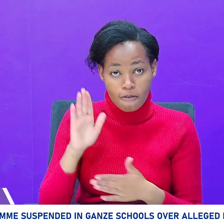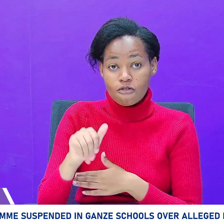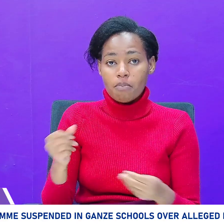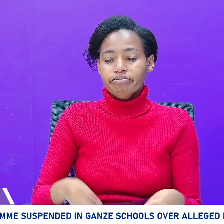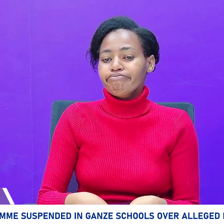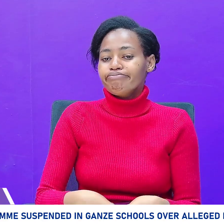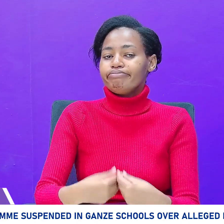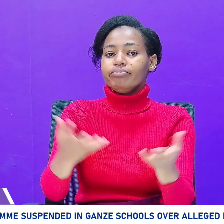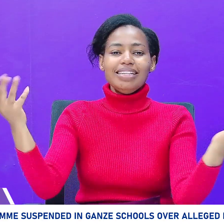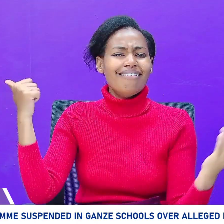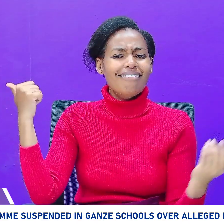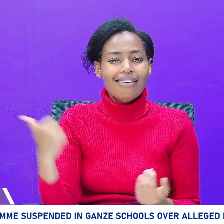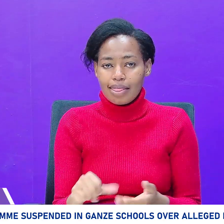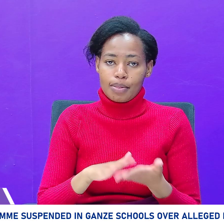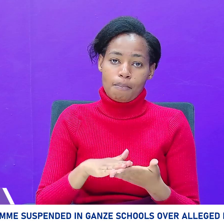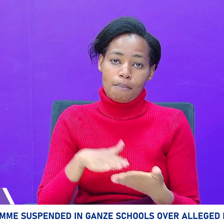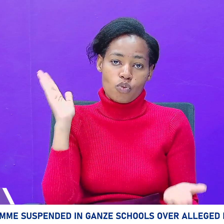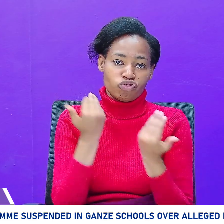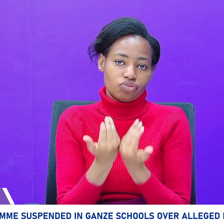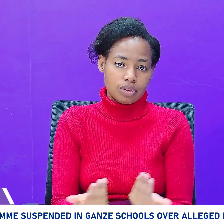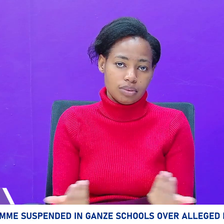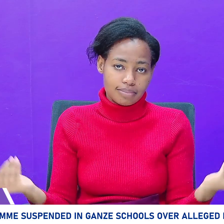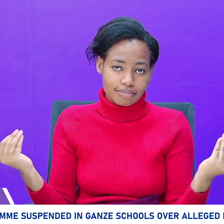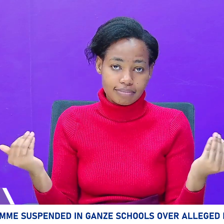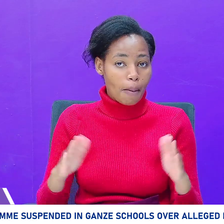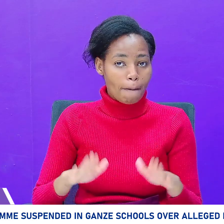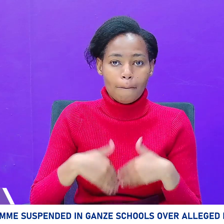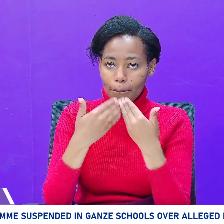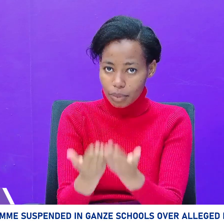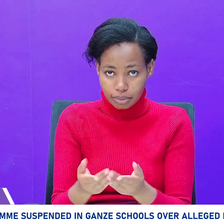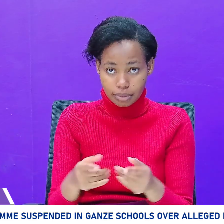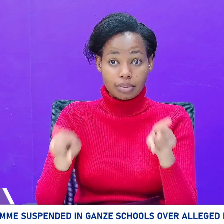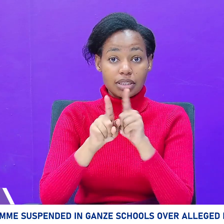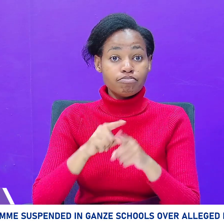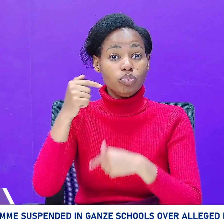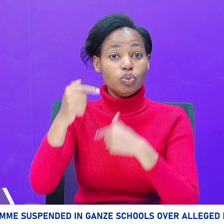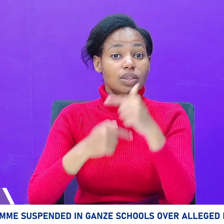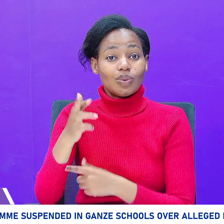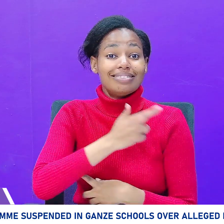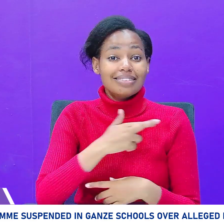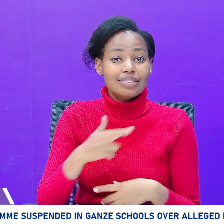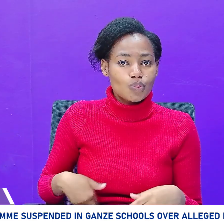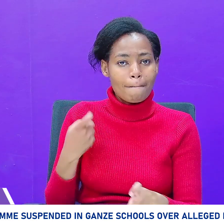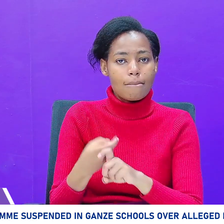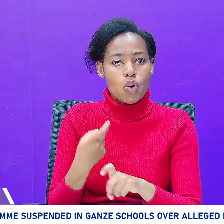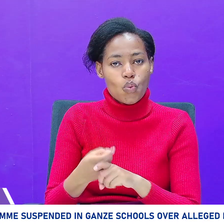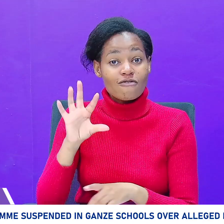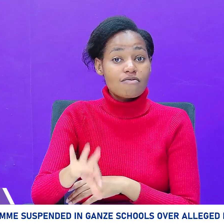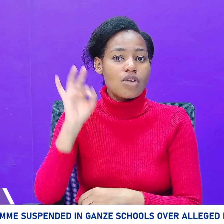Authorities have also barred the foundation from distributing any more supplies as investigations continue and religious materials found